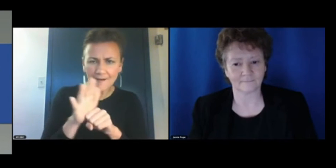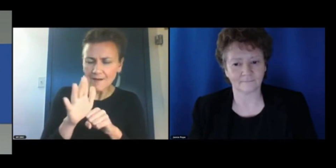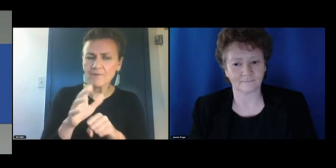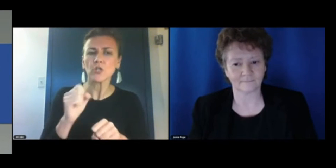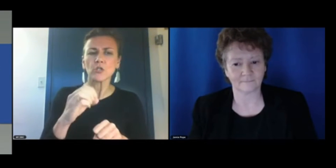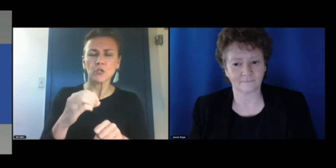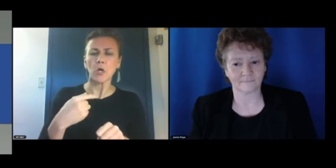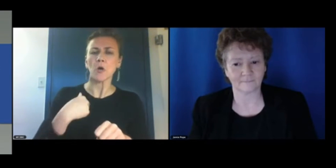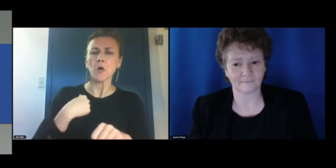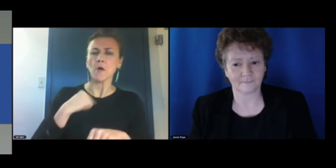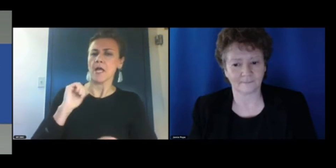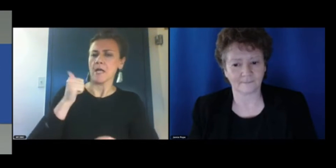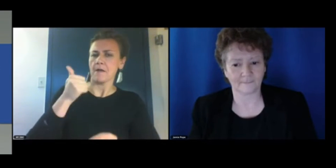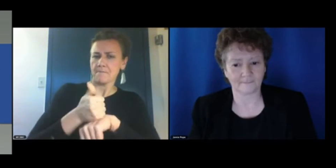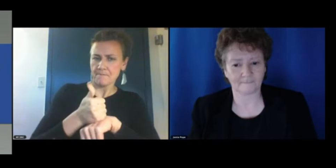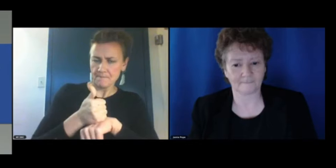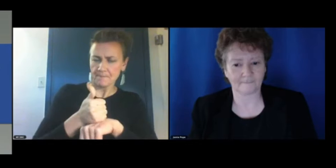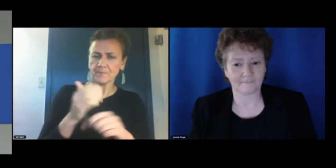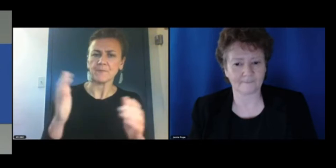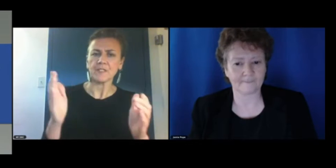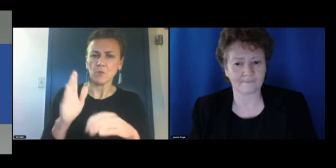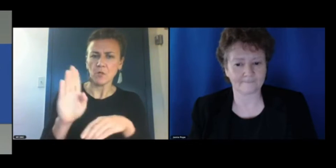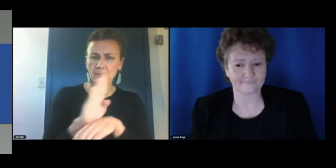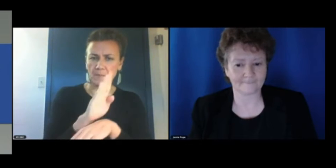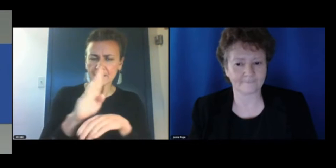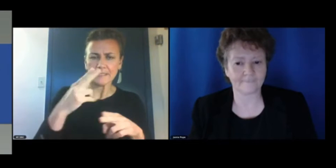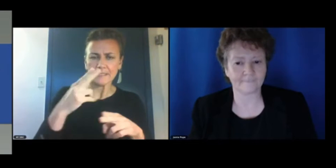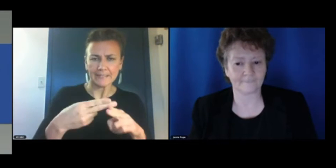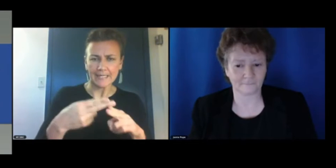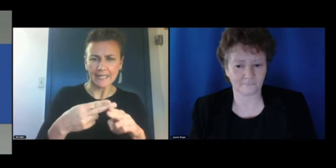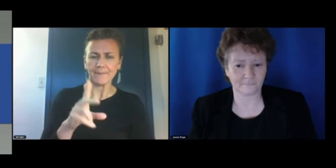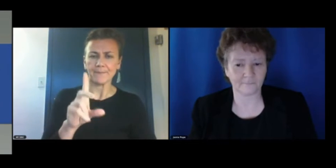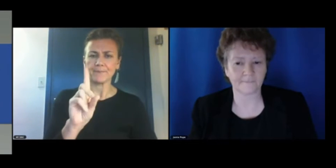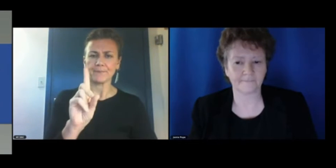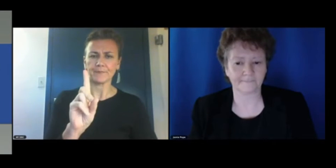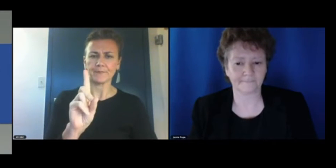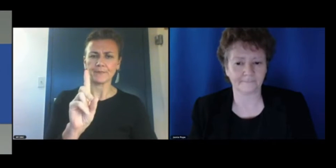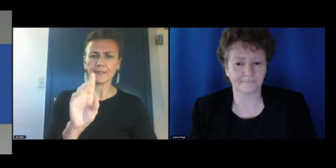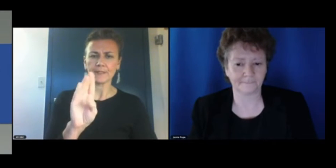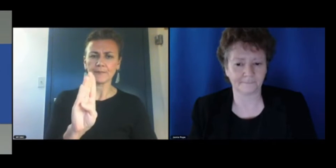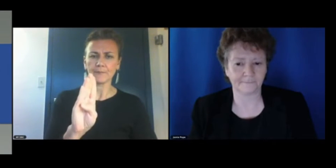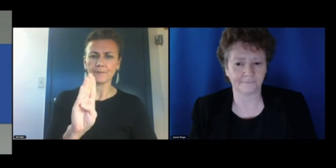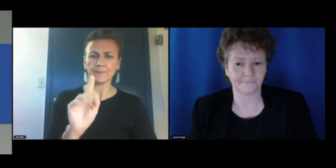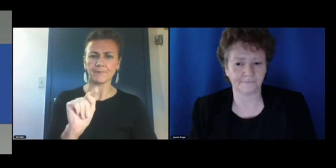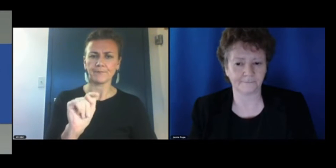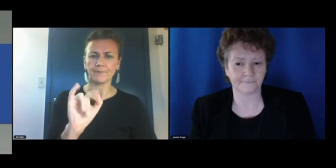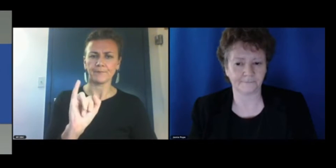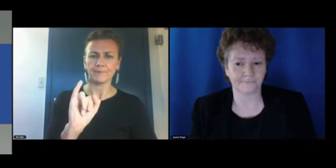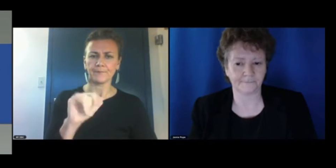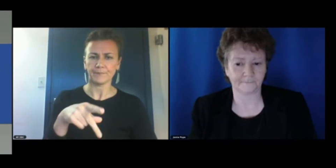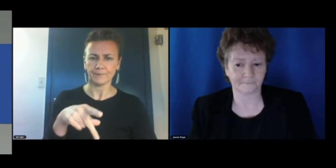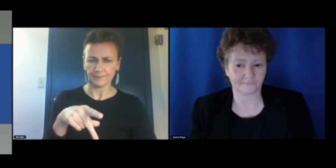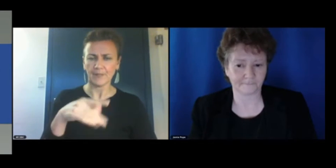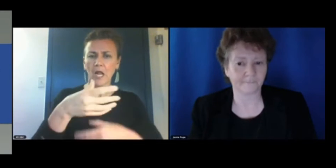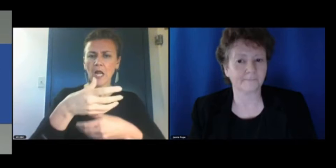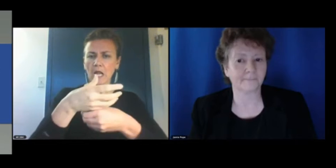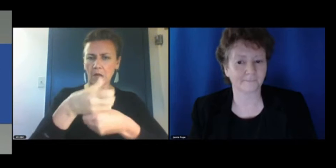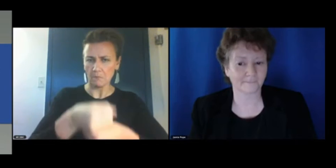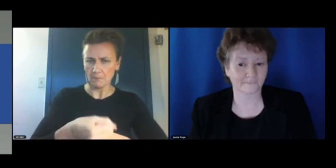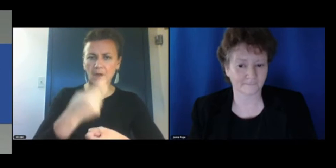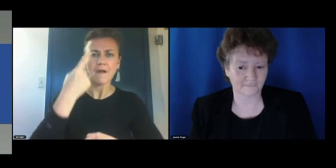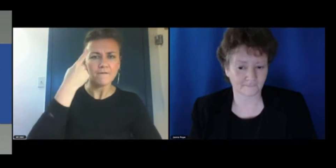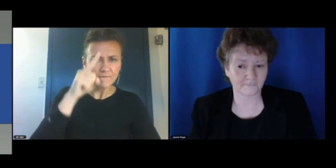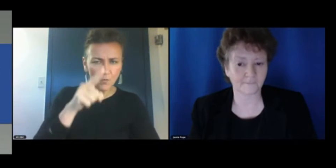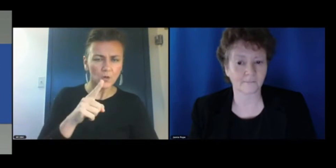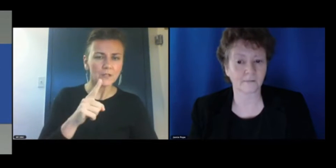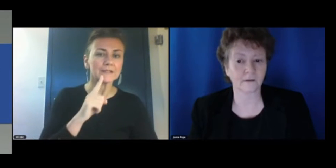And because of that, there wasn't good qualified, skilled interpreters for working with deafblind